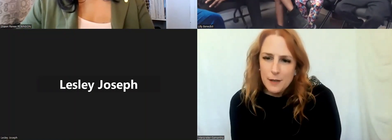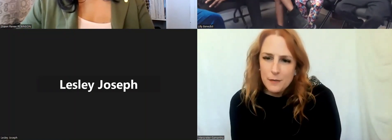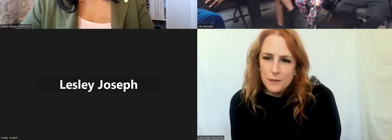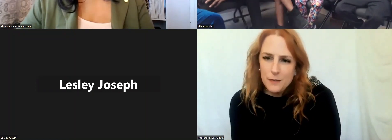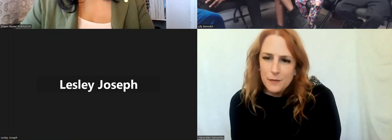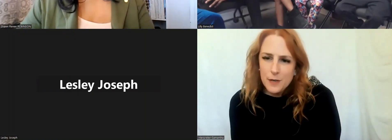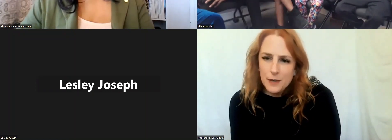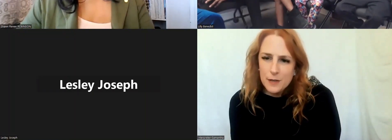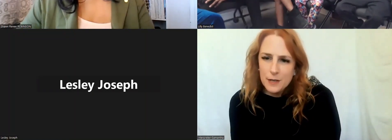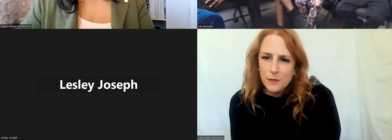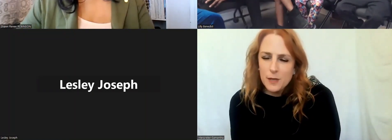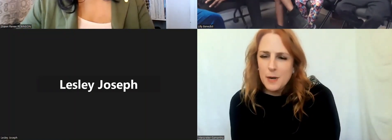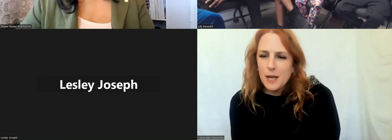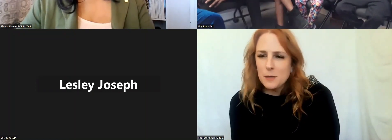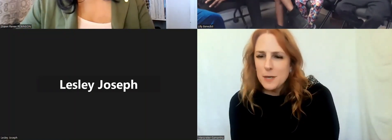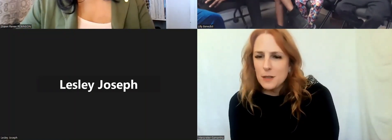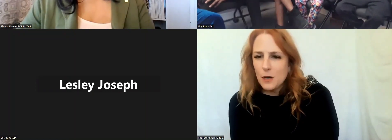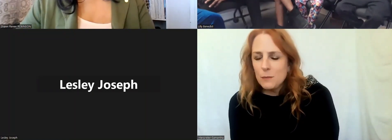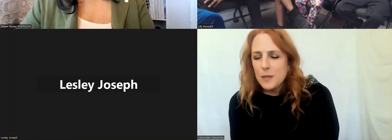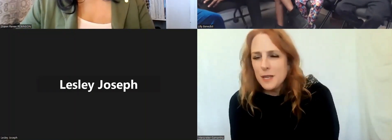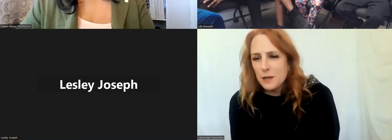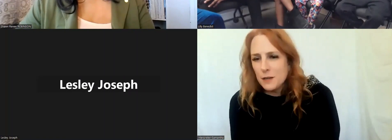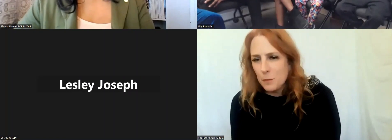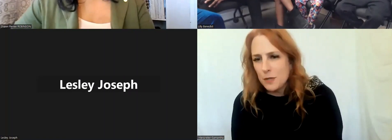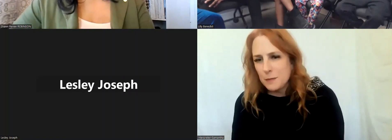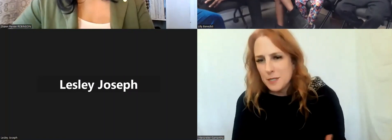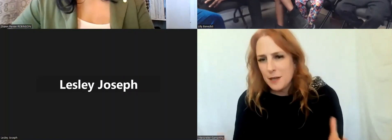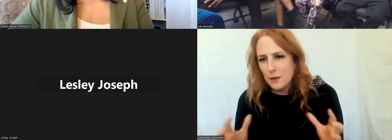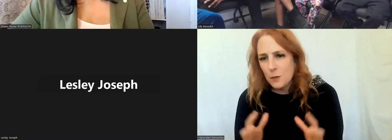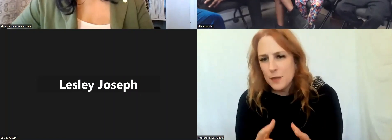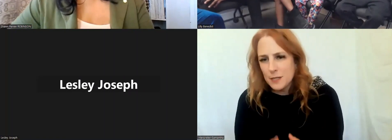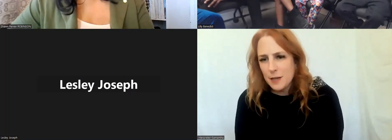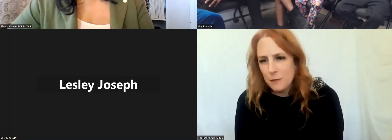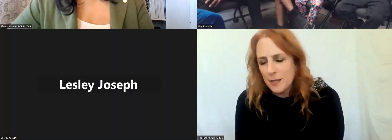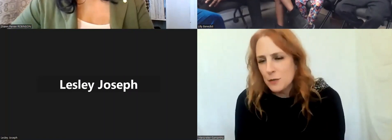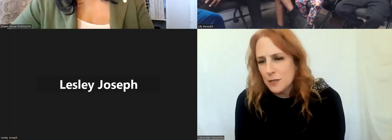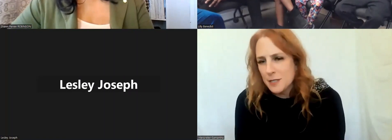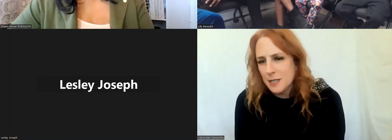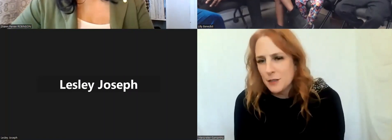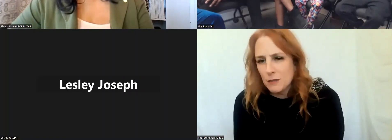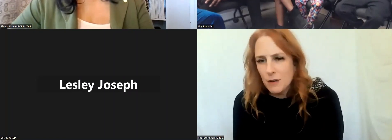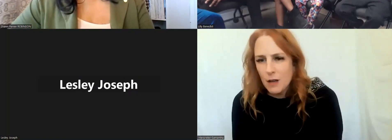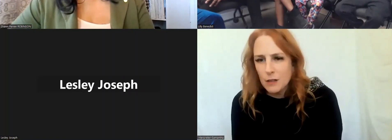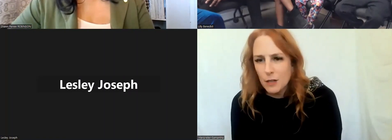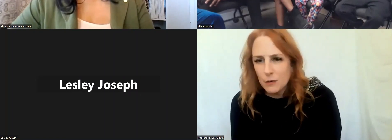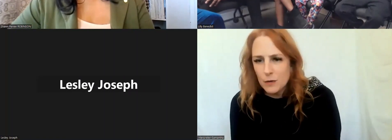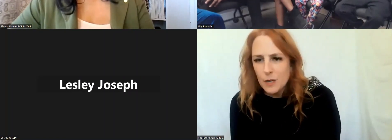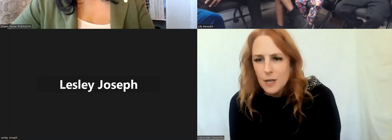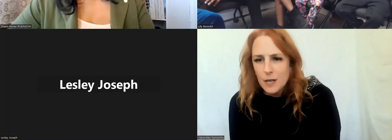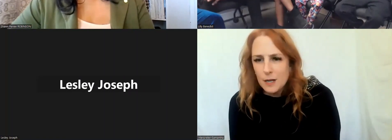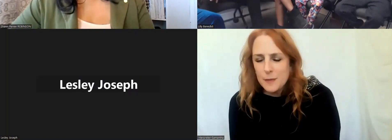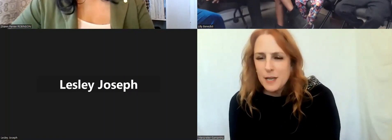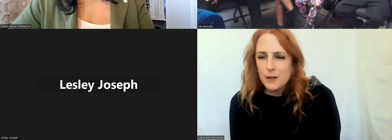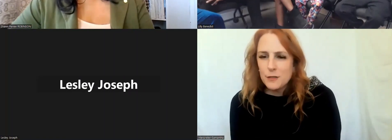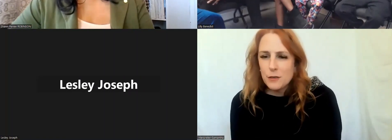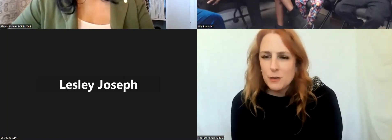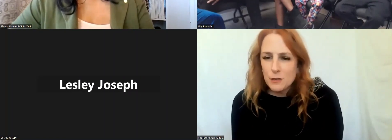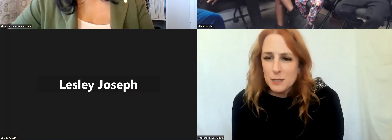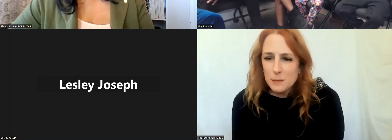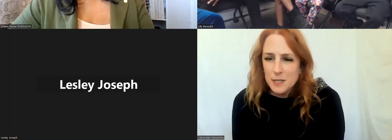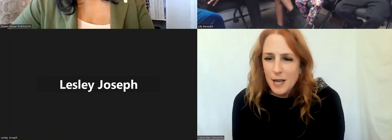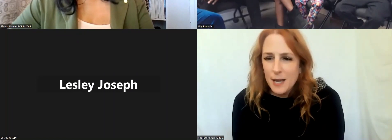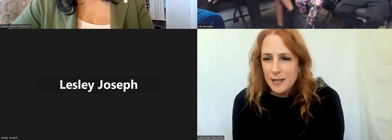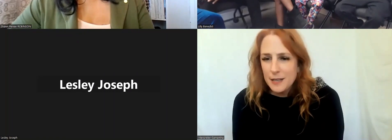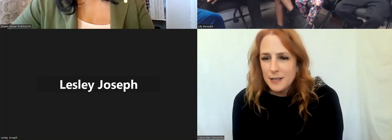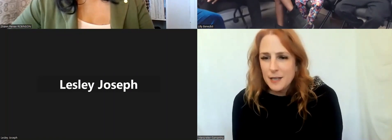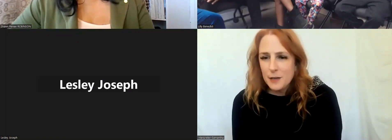too, like I feel like for them not to be alone, but they could put them together with a deaf mentor and see that they're not alone. They can also learn